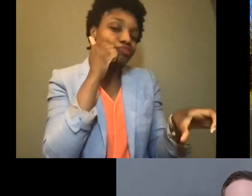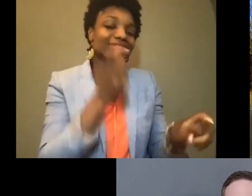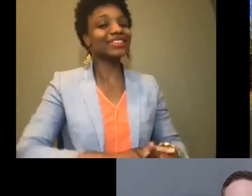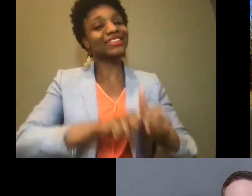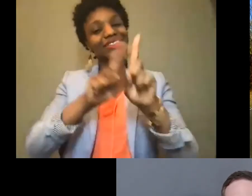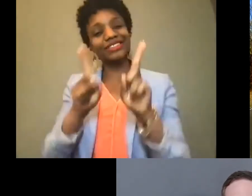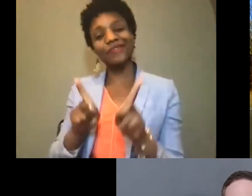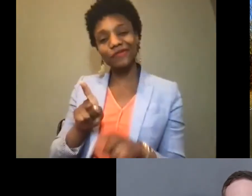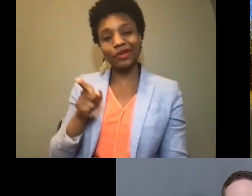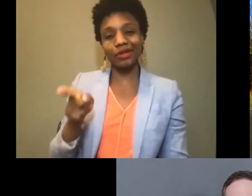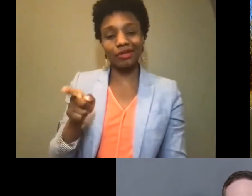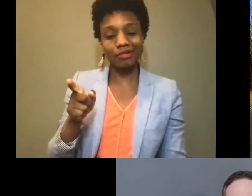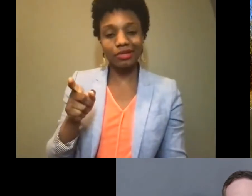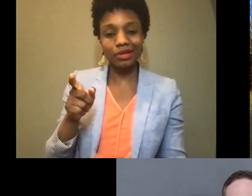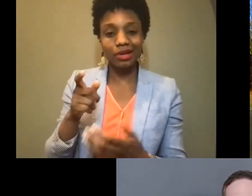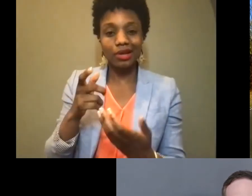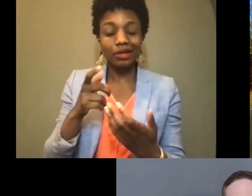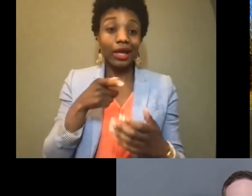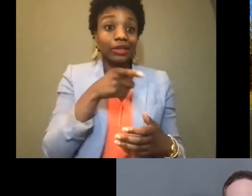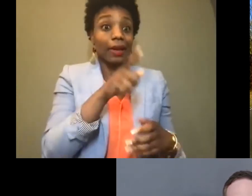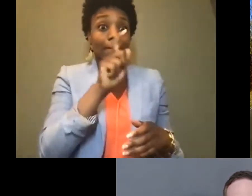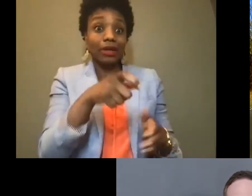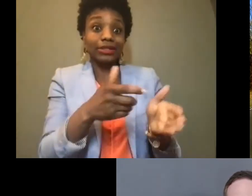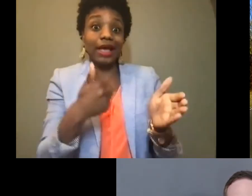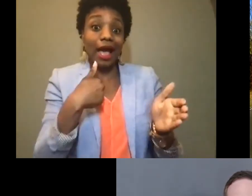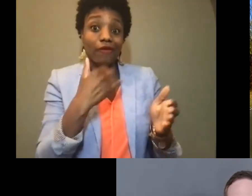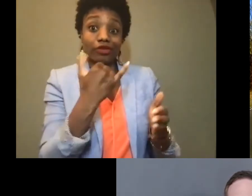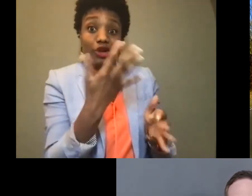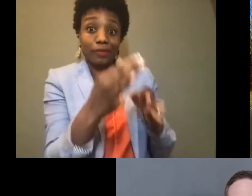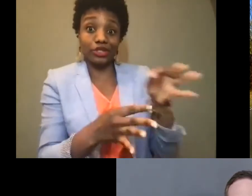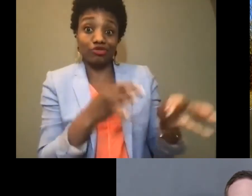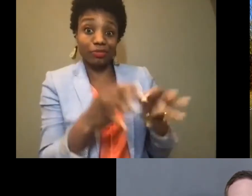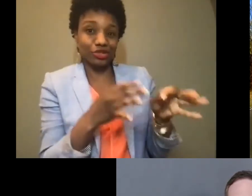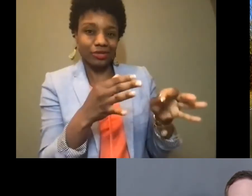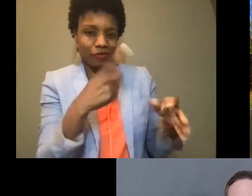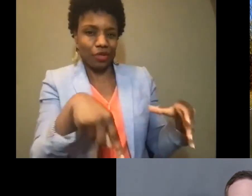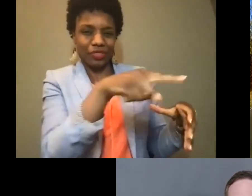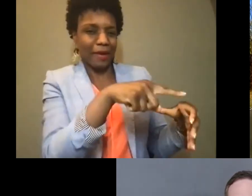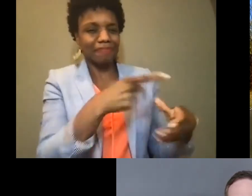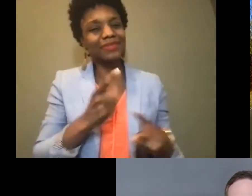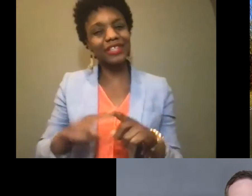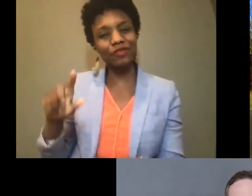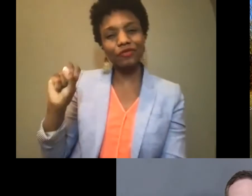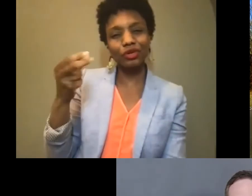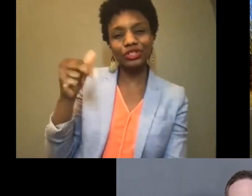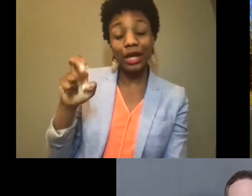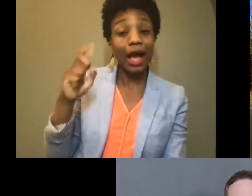tasks that they have a job description for. This is kind of, I think Carolyn's right. Maybe it's not so